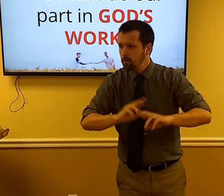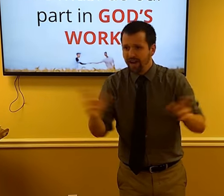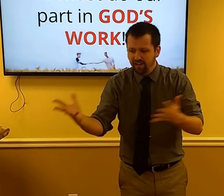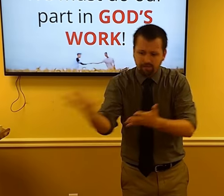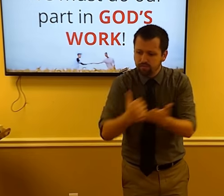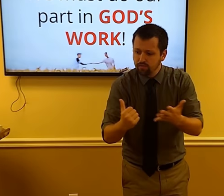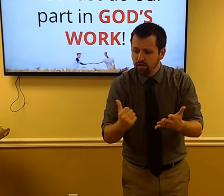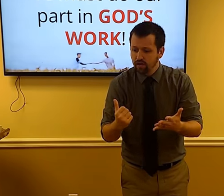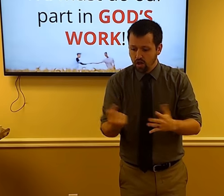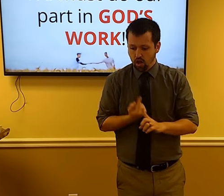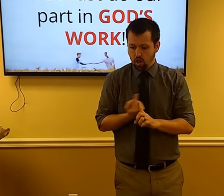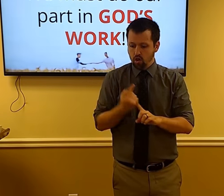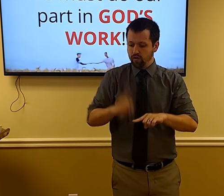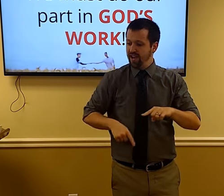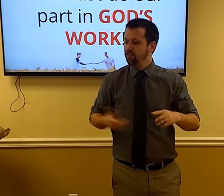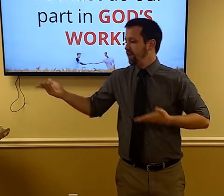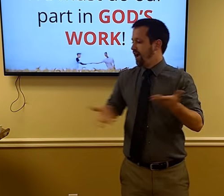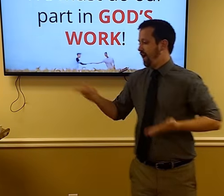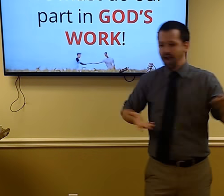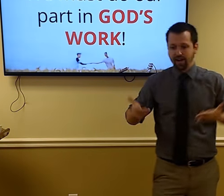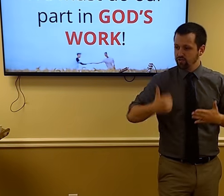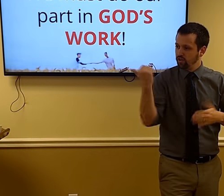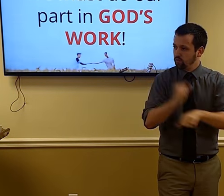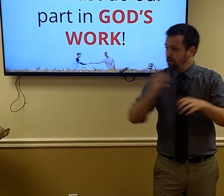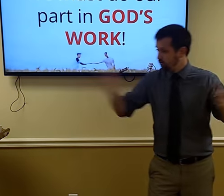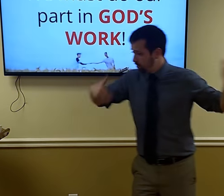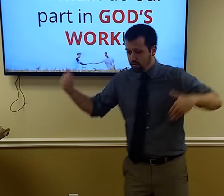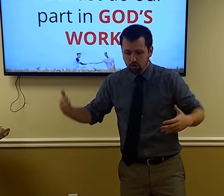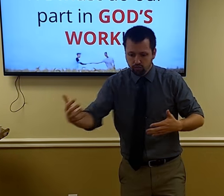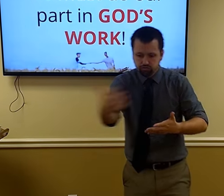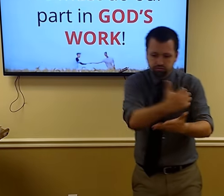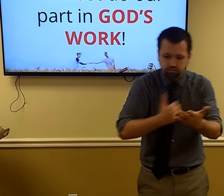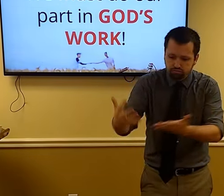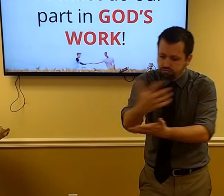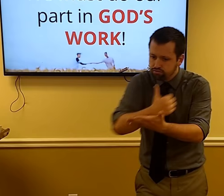ready to, well, can't, so he hires other workers, come on.